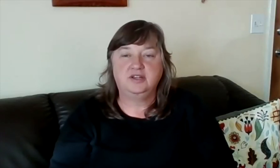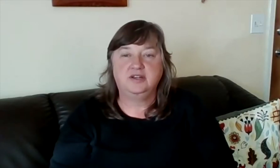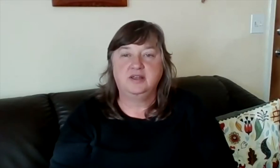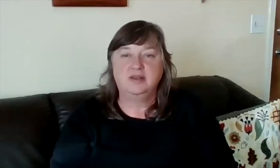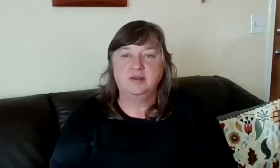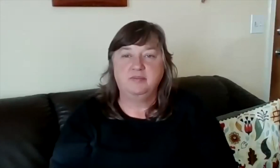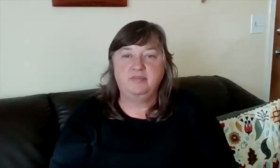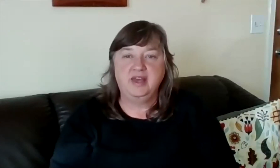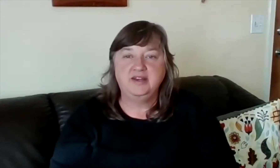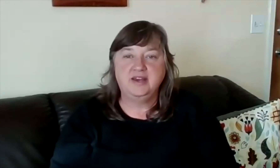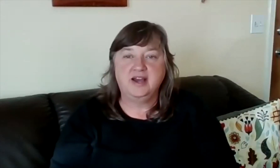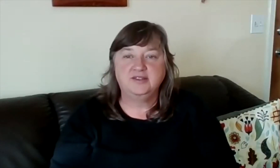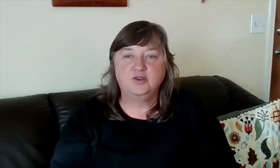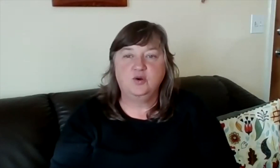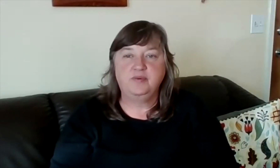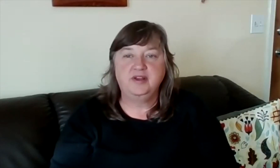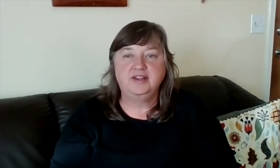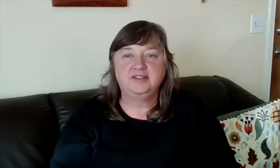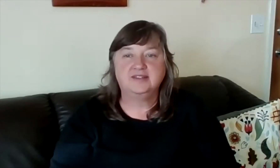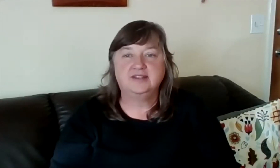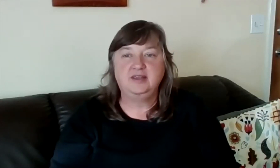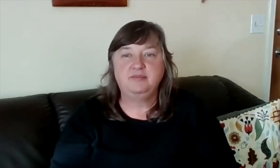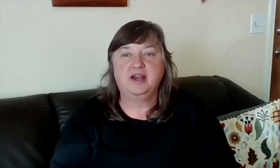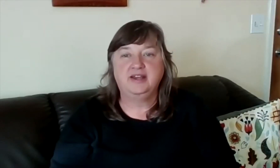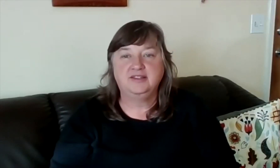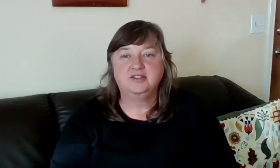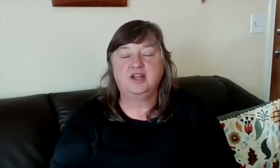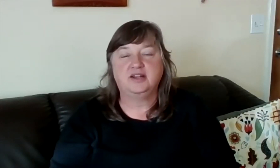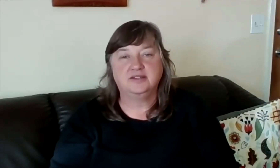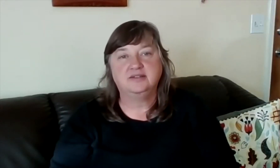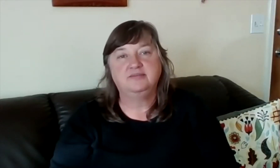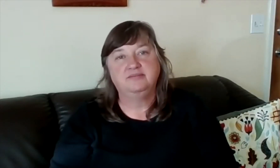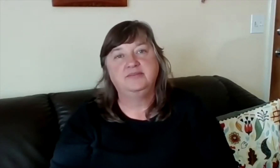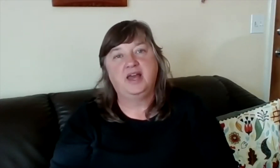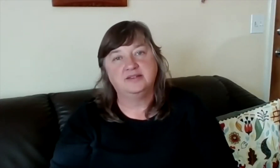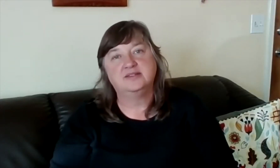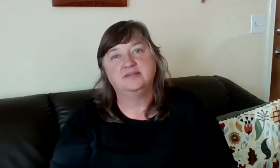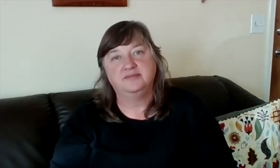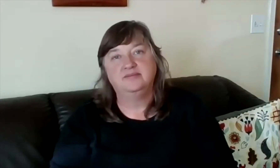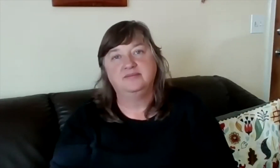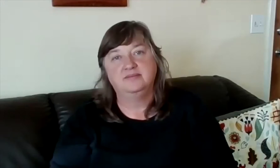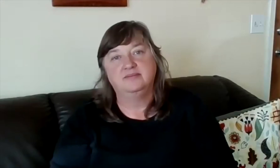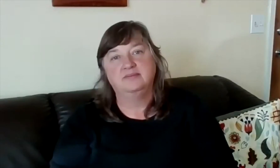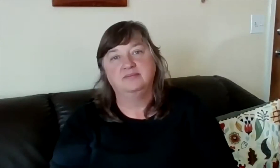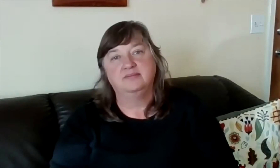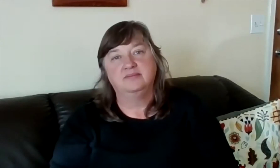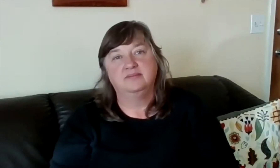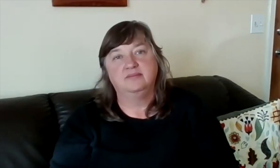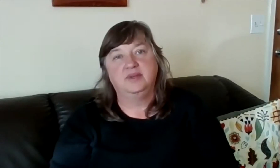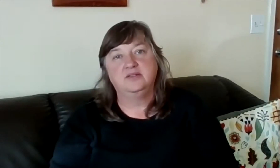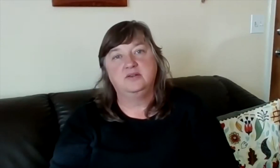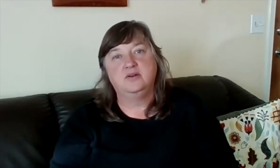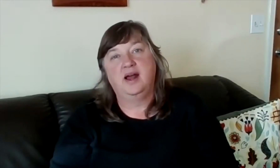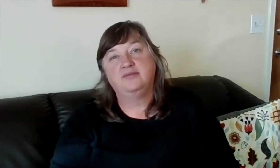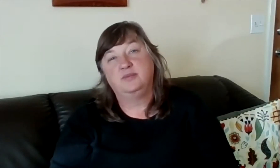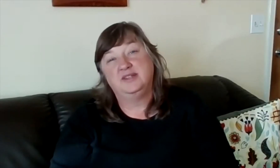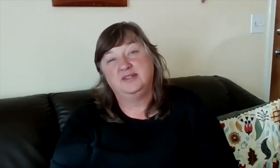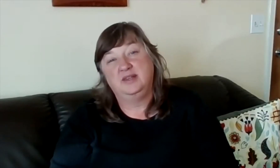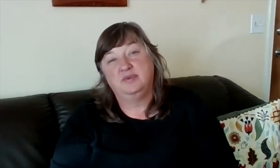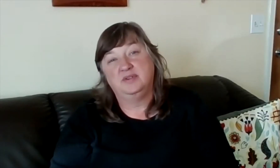Question. Bed, eyes open, and sleep, eyes shut. Yes. Because you don't have to be asleep to